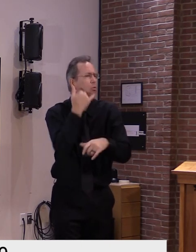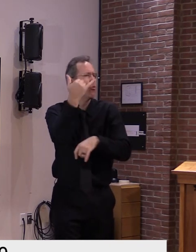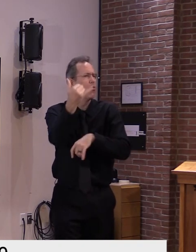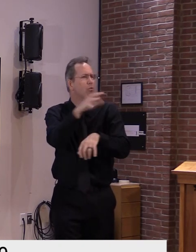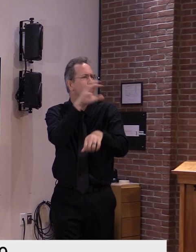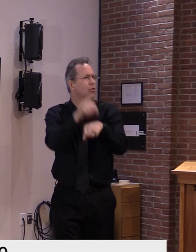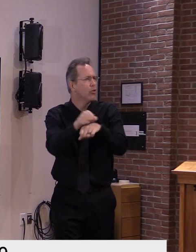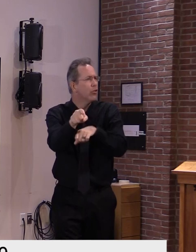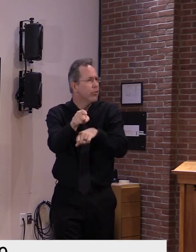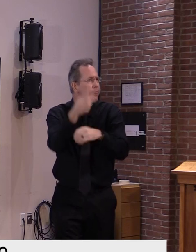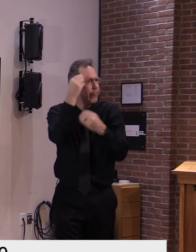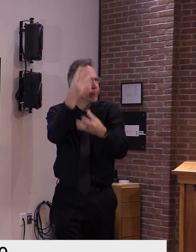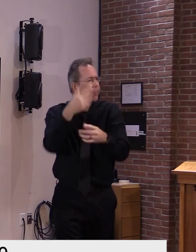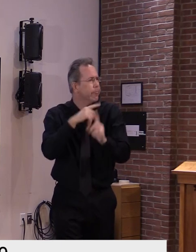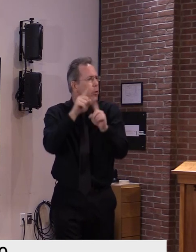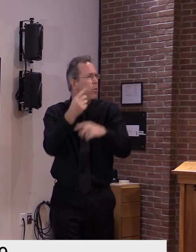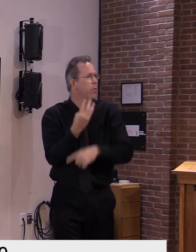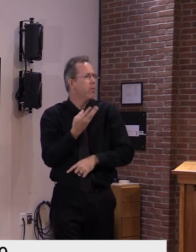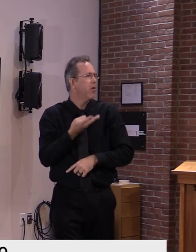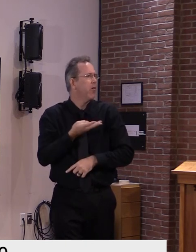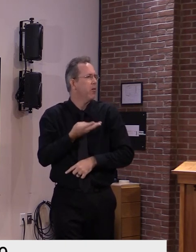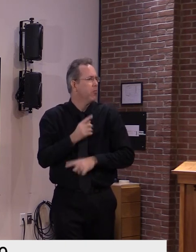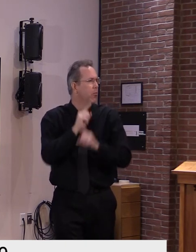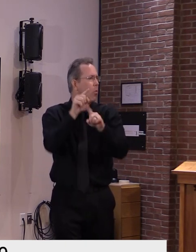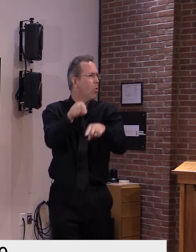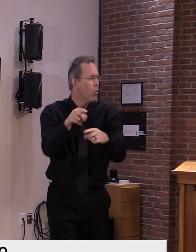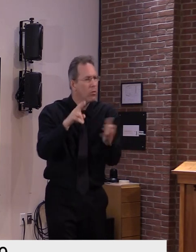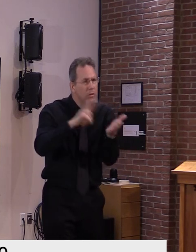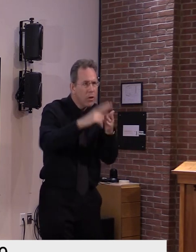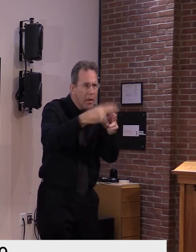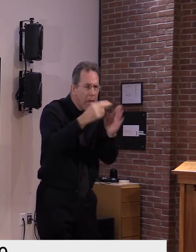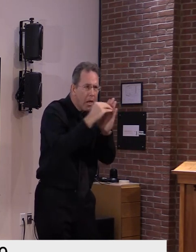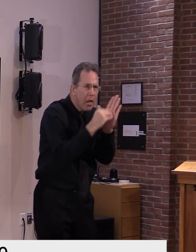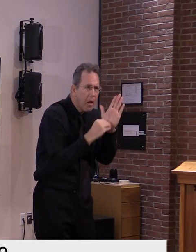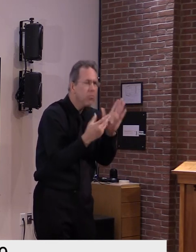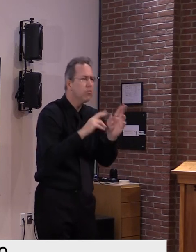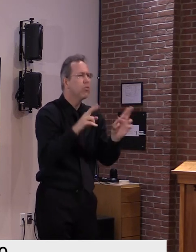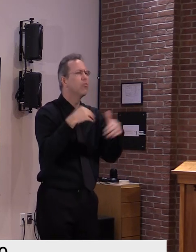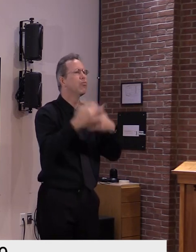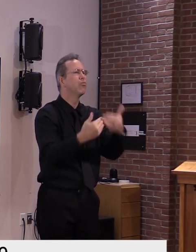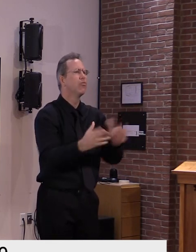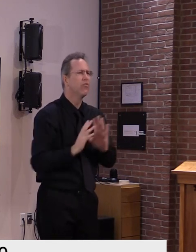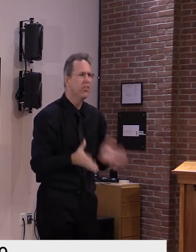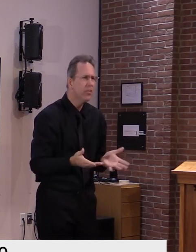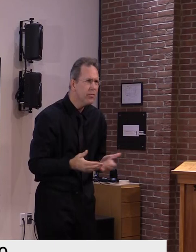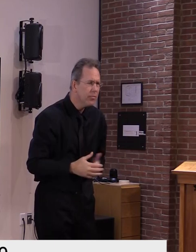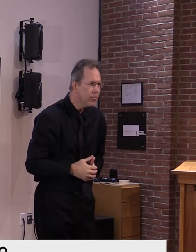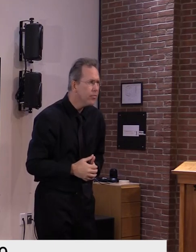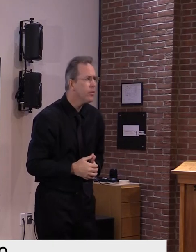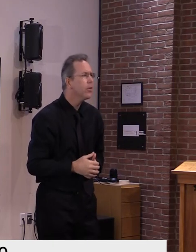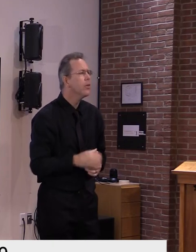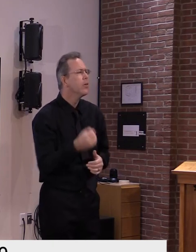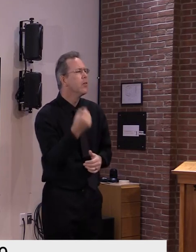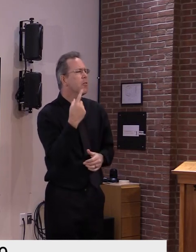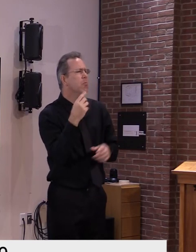to be. And hopefully, when again we get to the other side, we get to